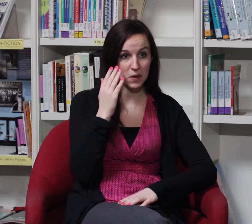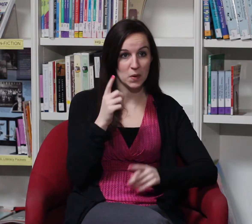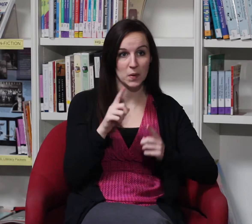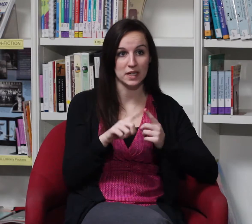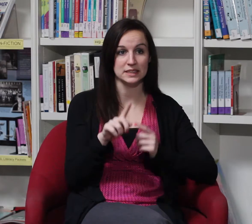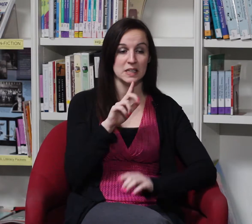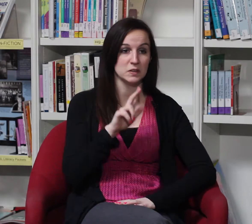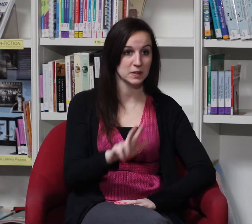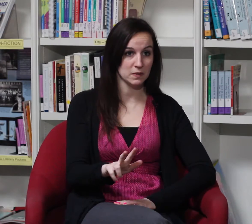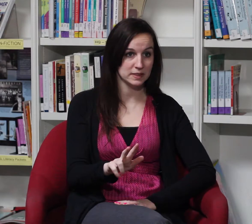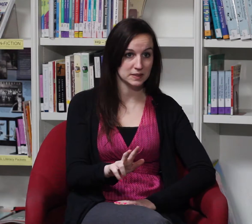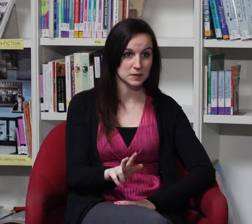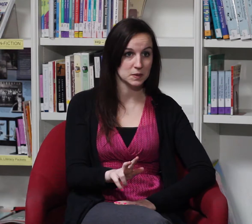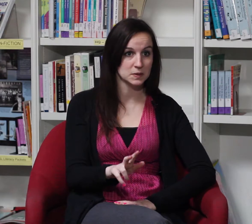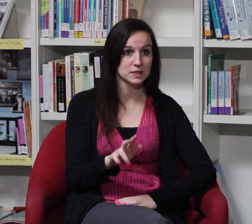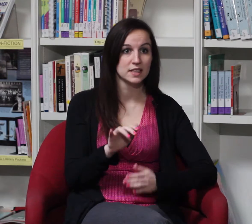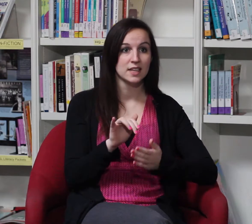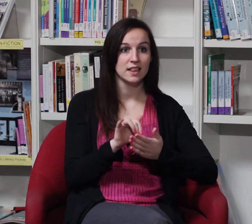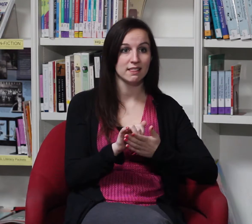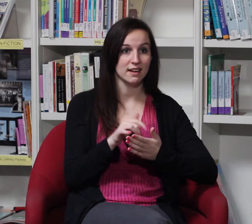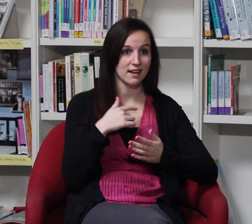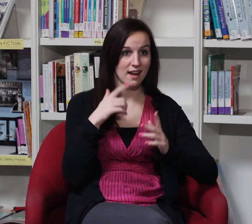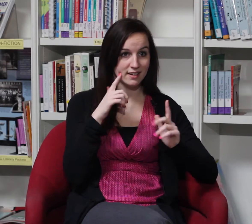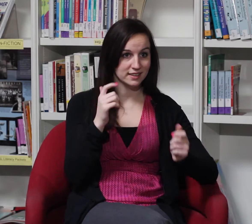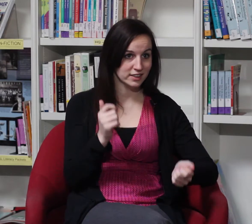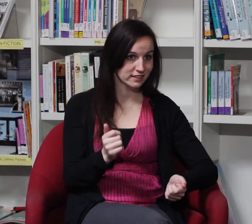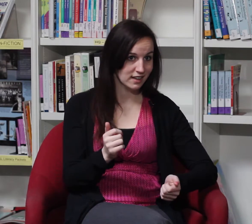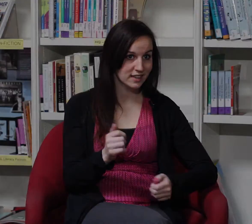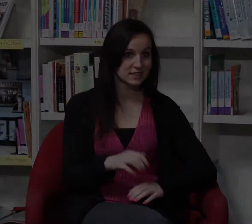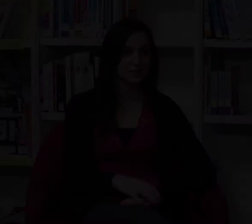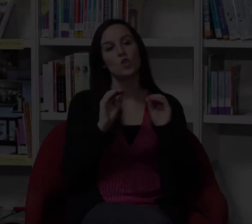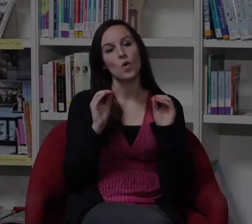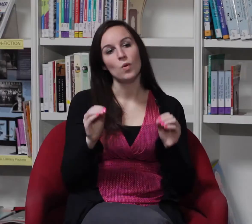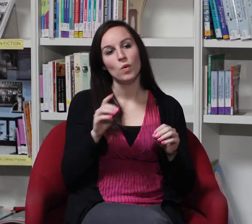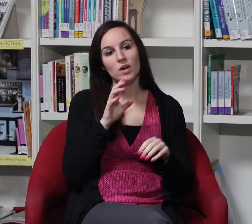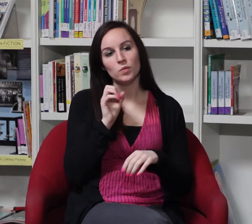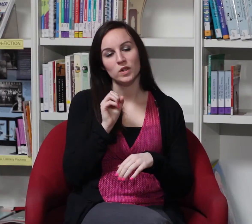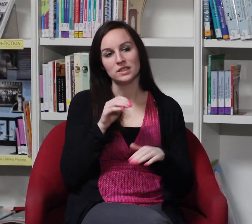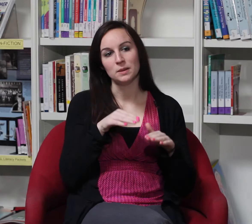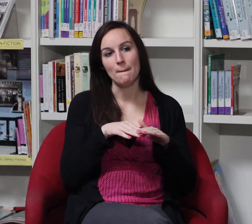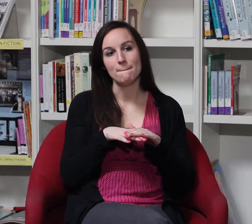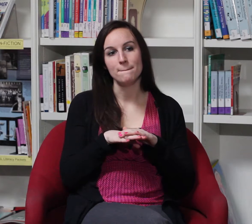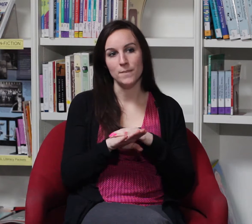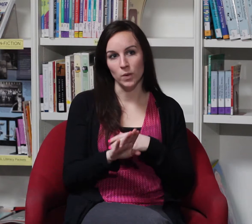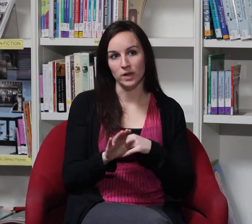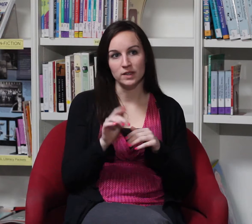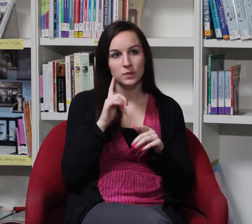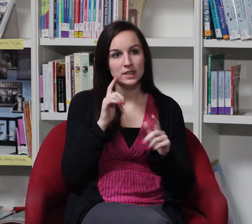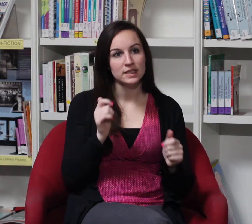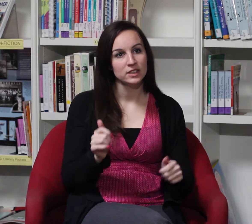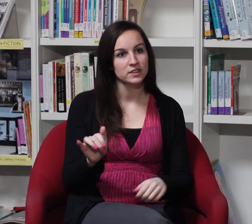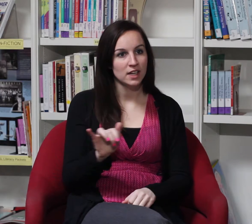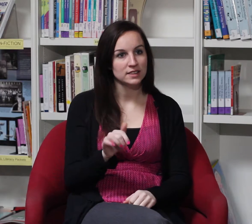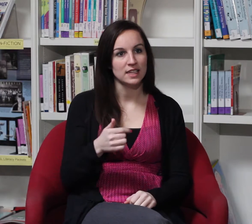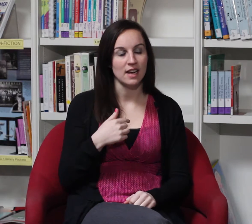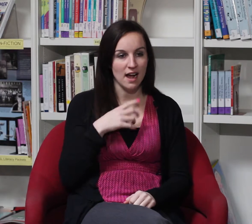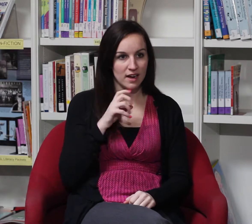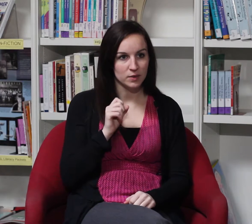know until I was 3 years old that I had a hearing loss. No one was born with a hearing loss like I